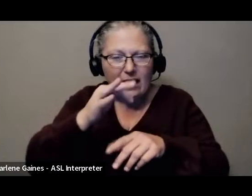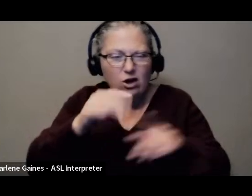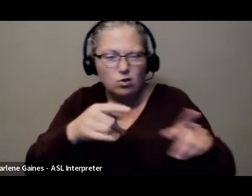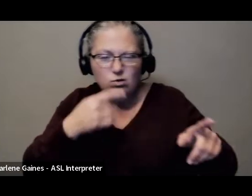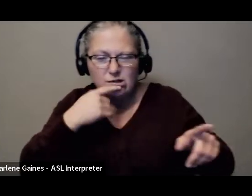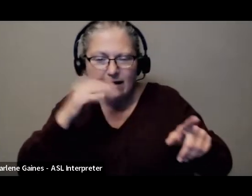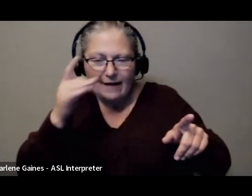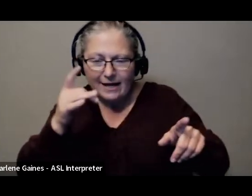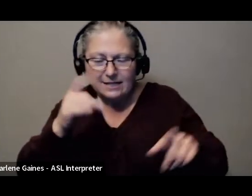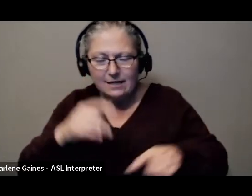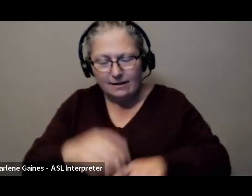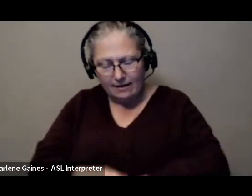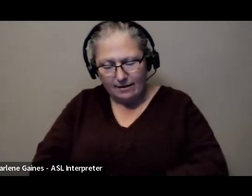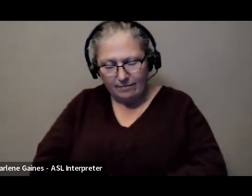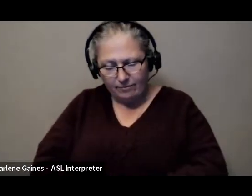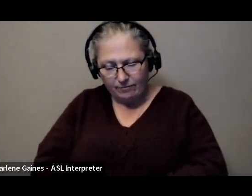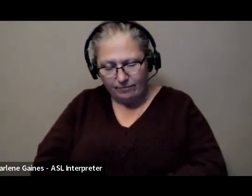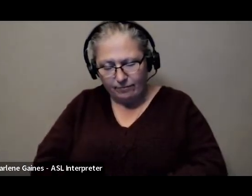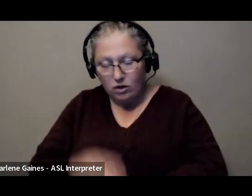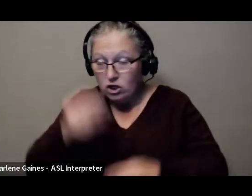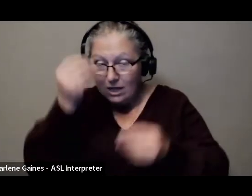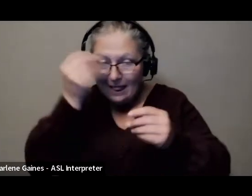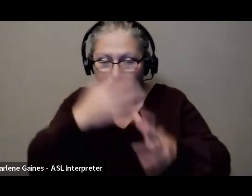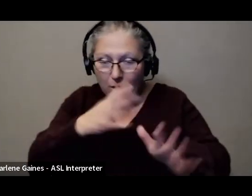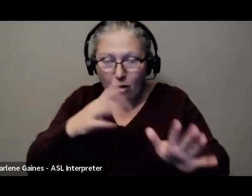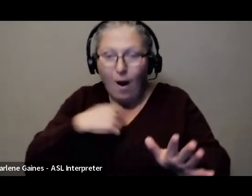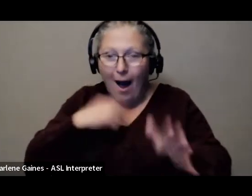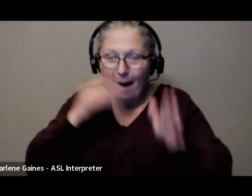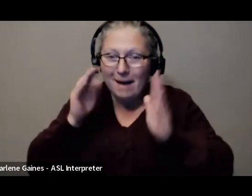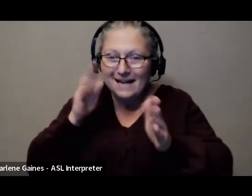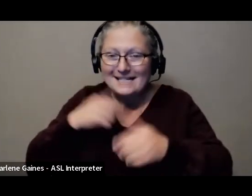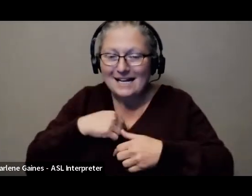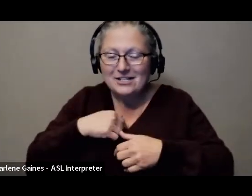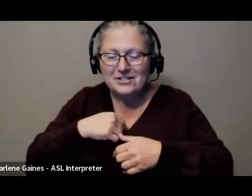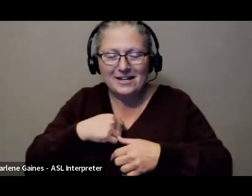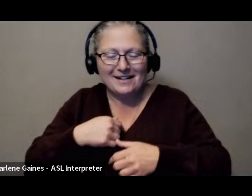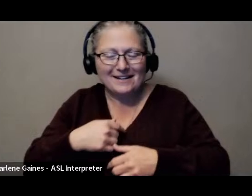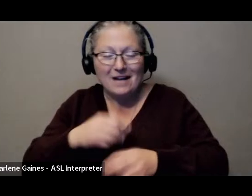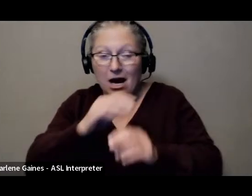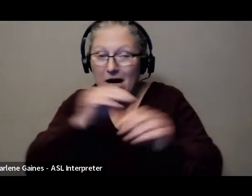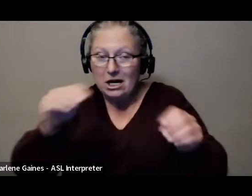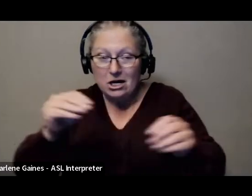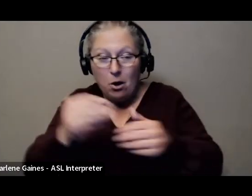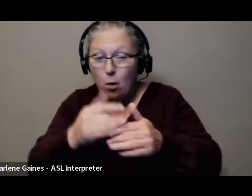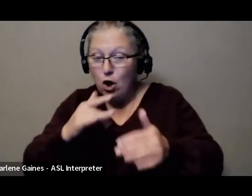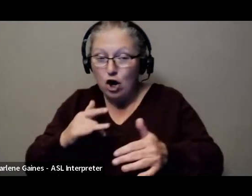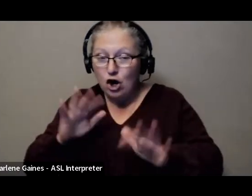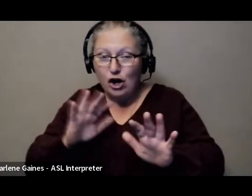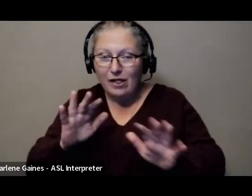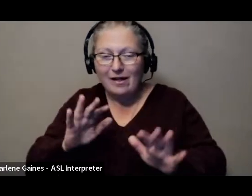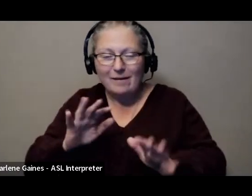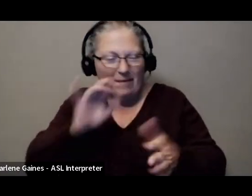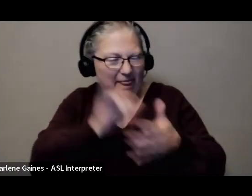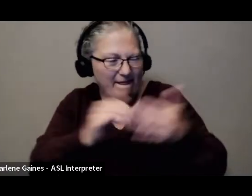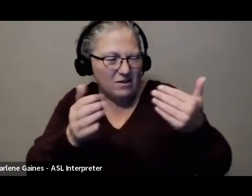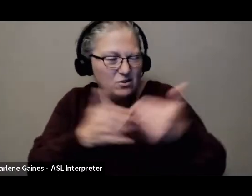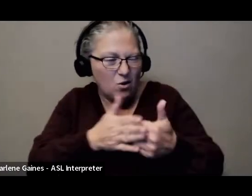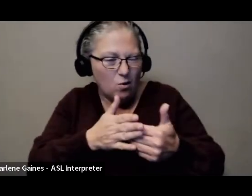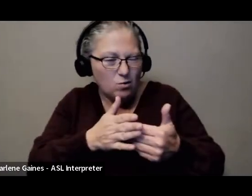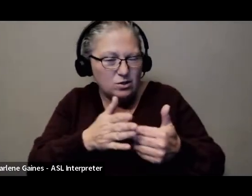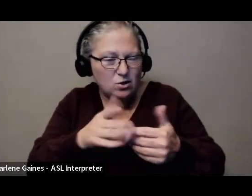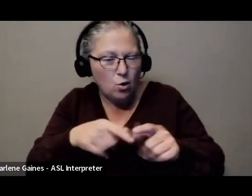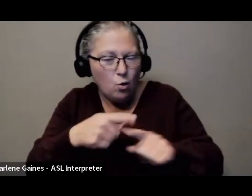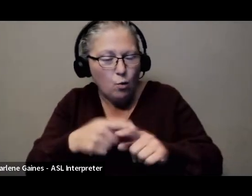12/18. Just so you know, I'm paying Got it. attention. Nice. And not a day earlier. Okay. Well, isn't that close to